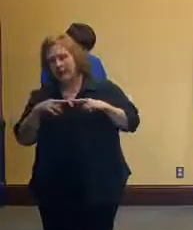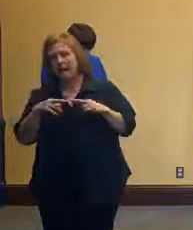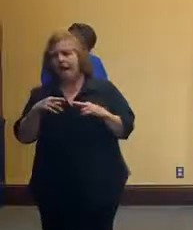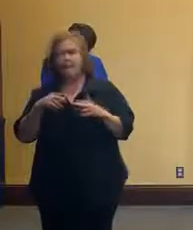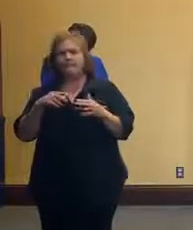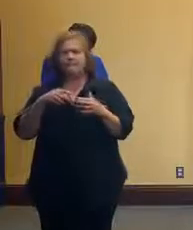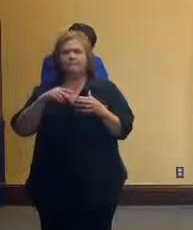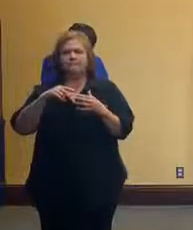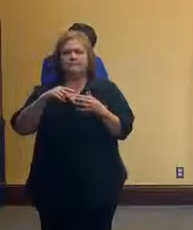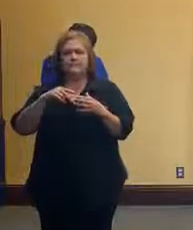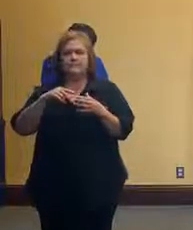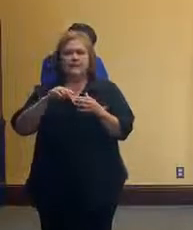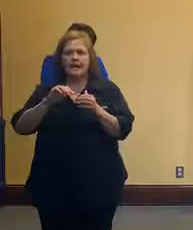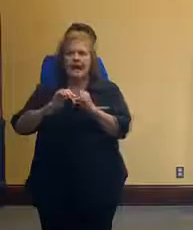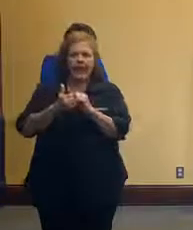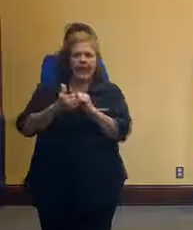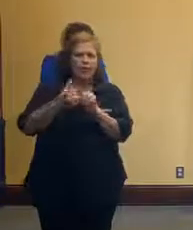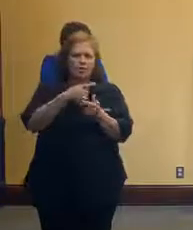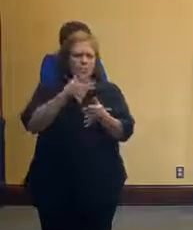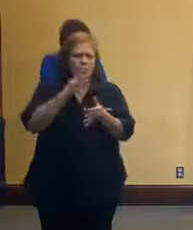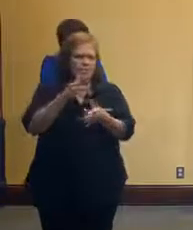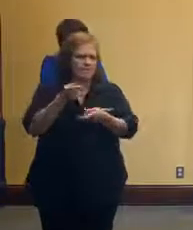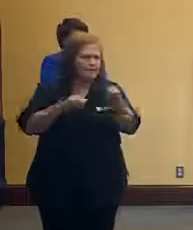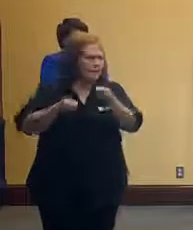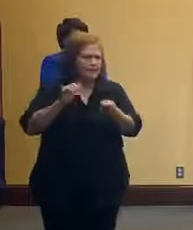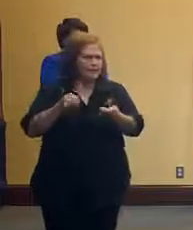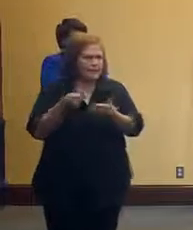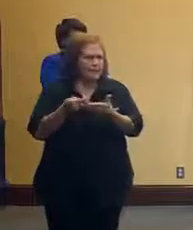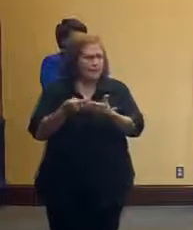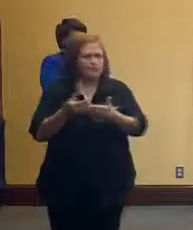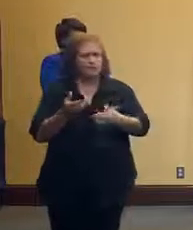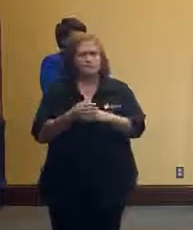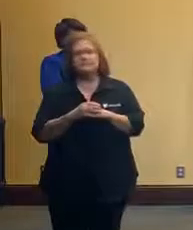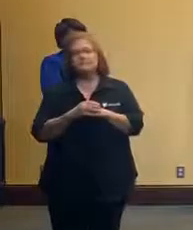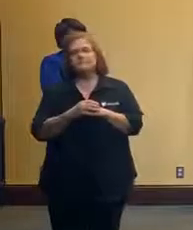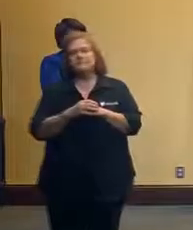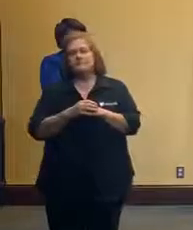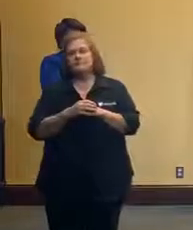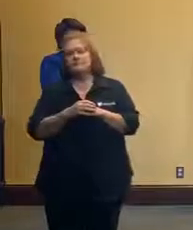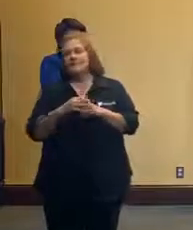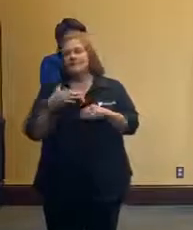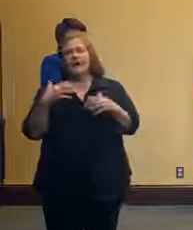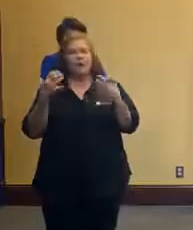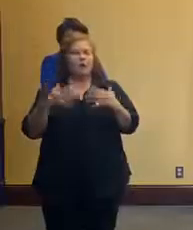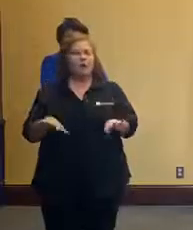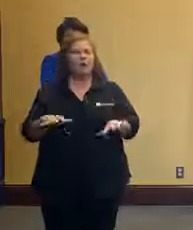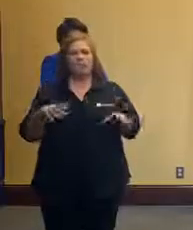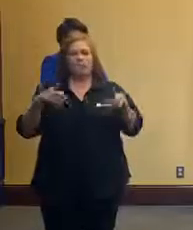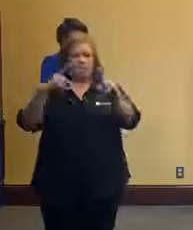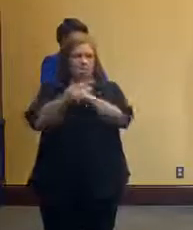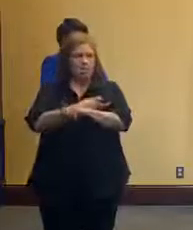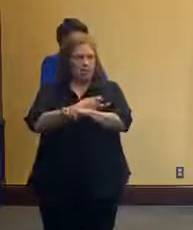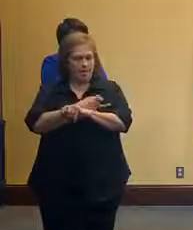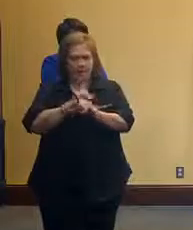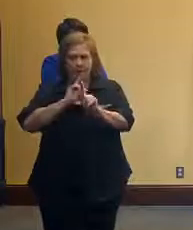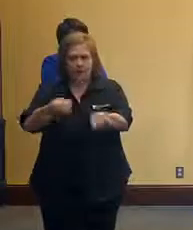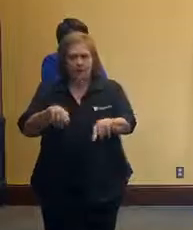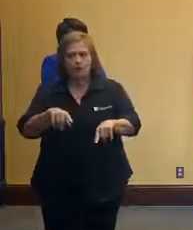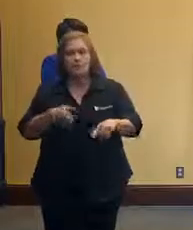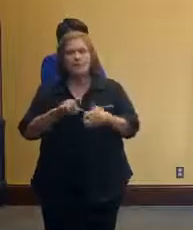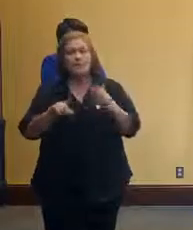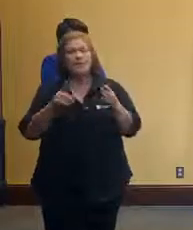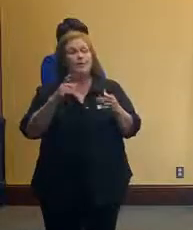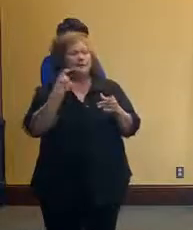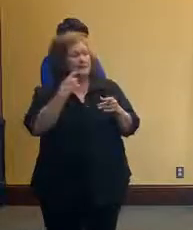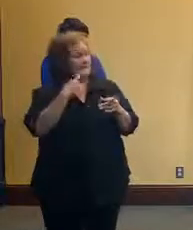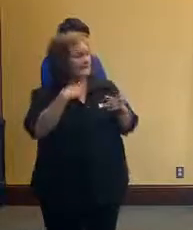the main ways to remedy the budget? Right, and I don't want to overcomplicate the answer, but I think what I just tried to show in